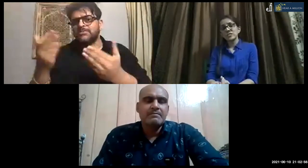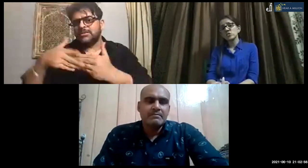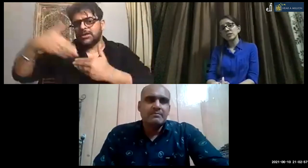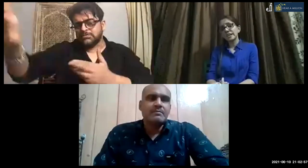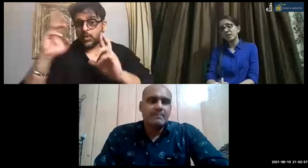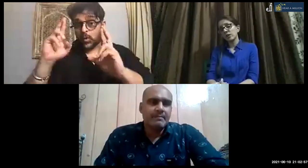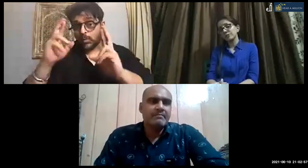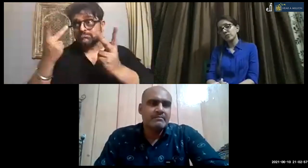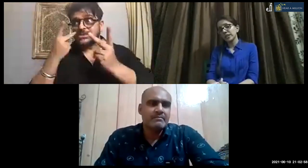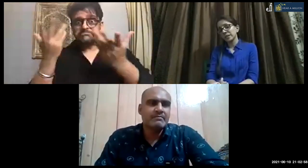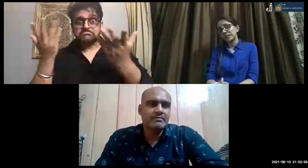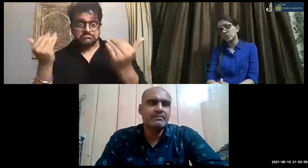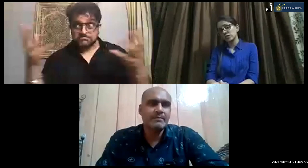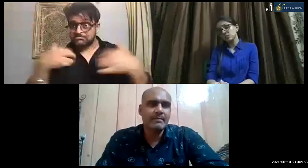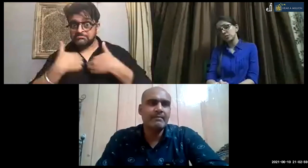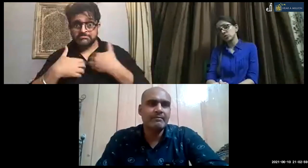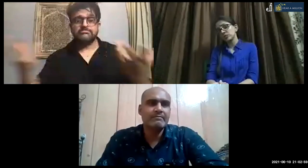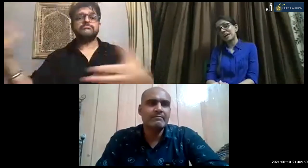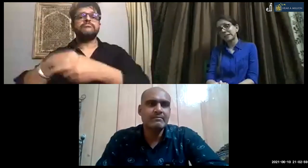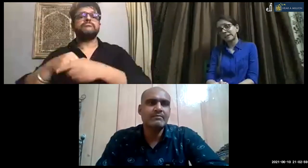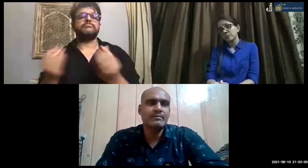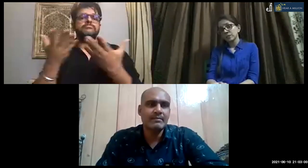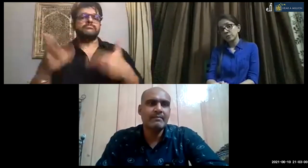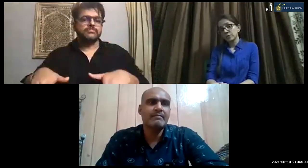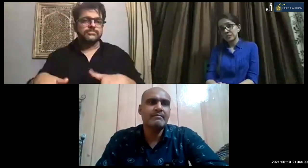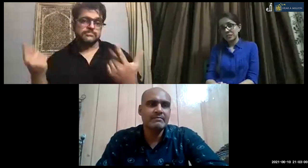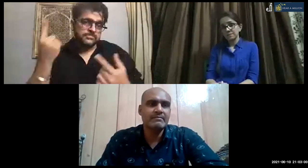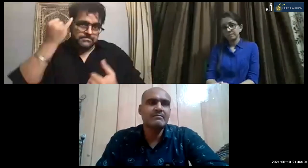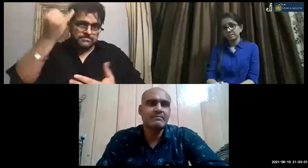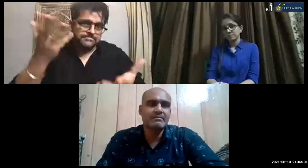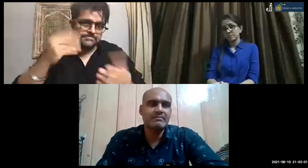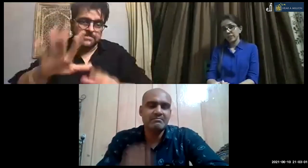So that's just one idea of the recommendation and the solution that I can foresee.